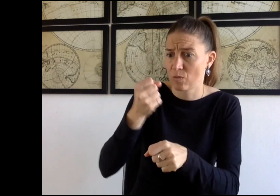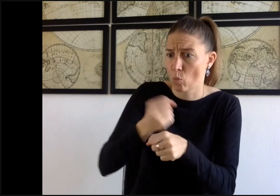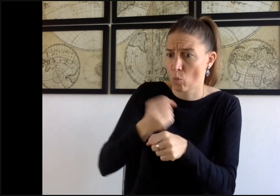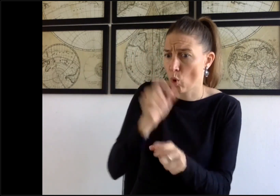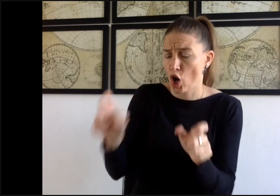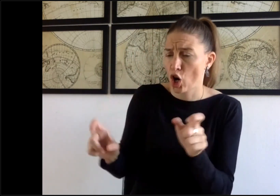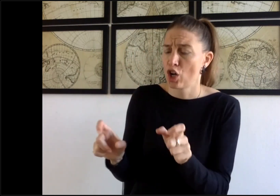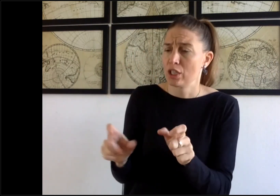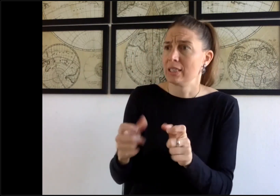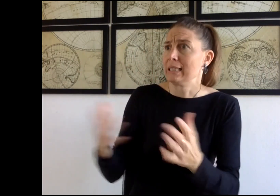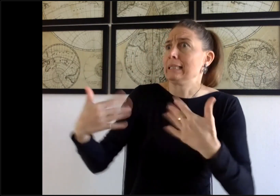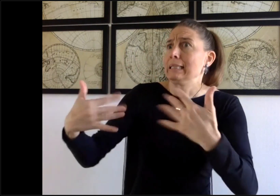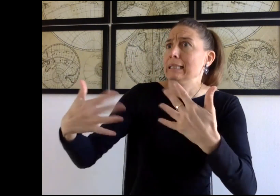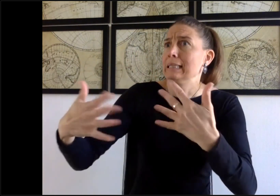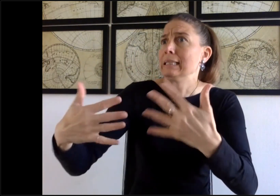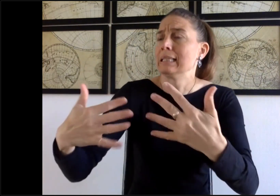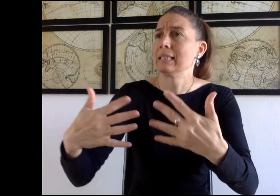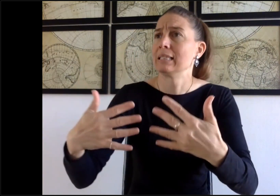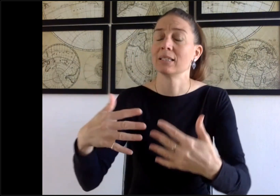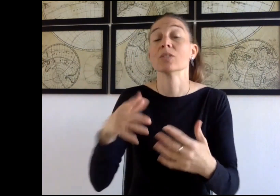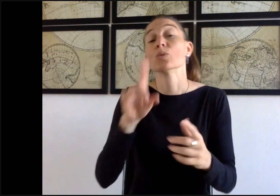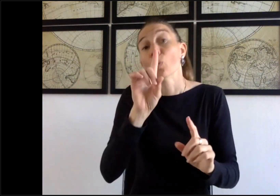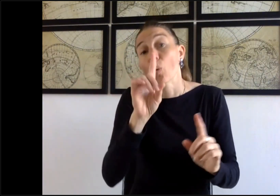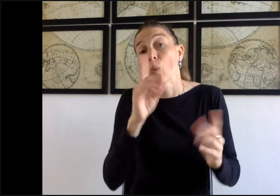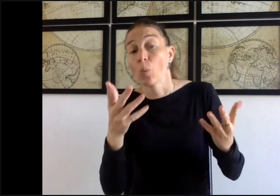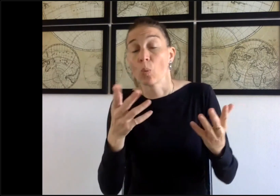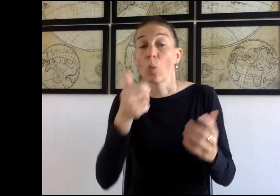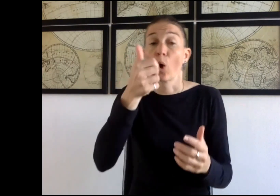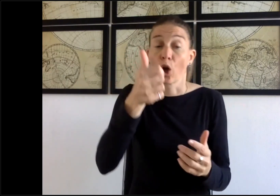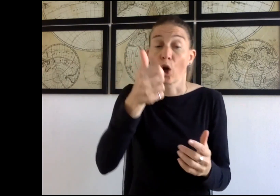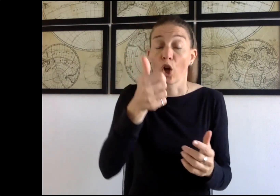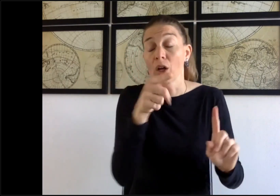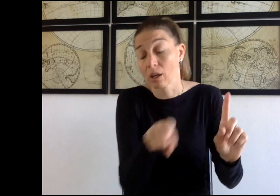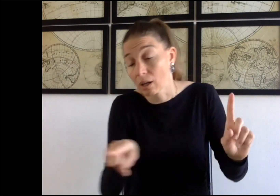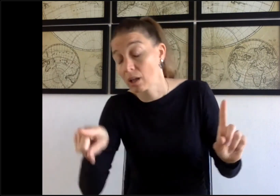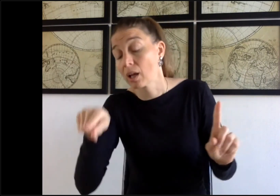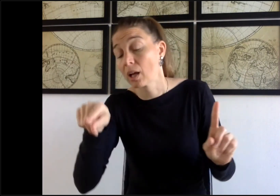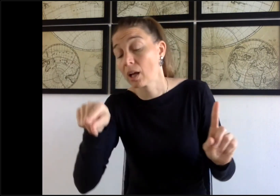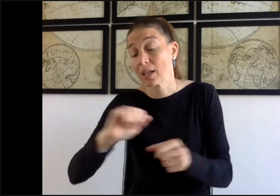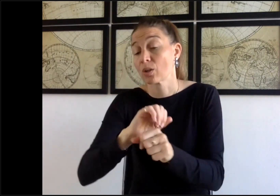good news for people with disabilities. Now the COVID-19 crisis might bring new challenges.